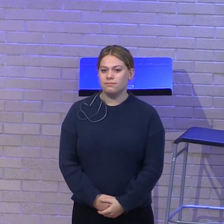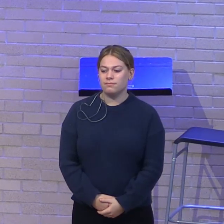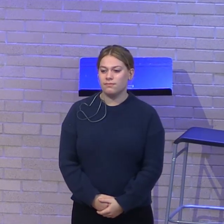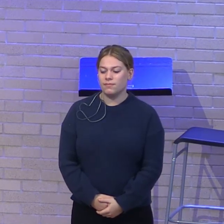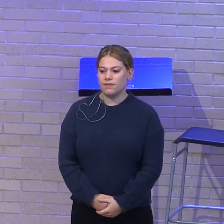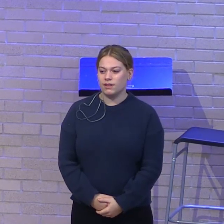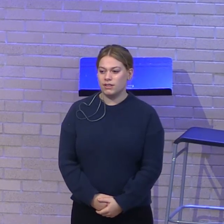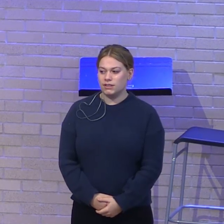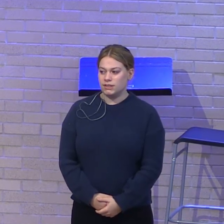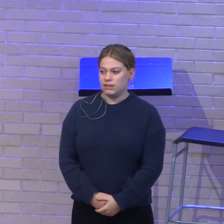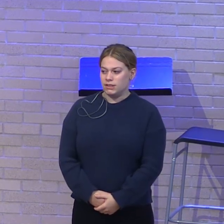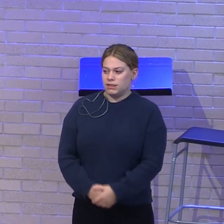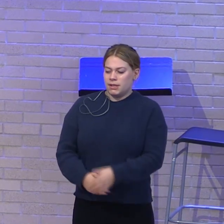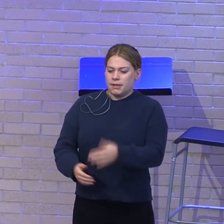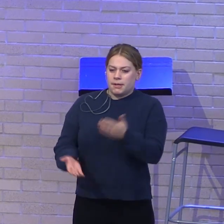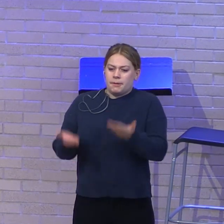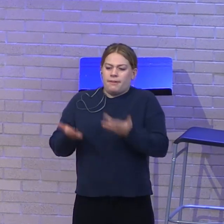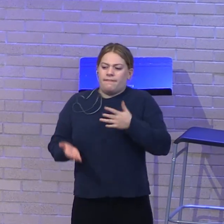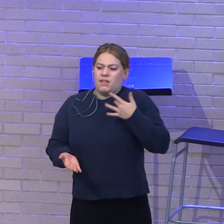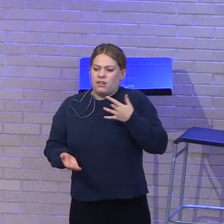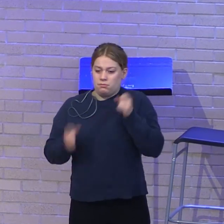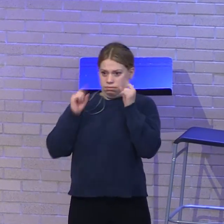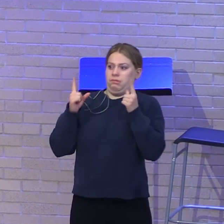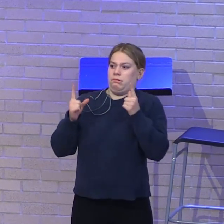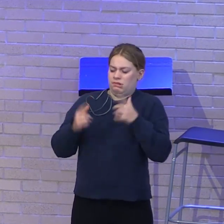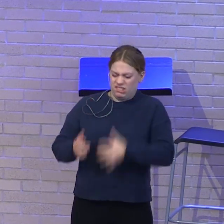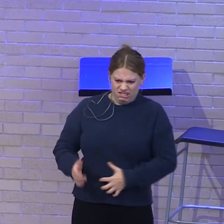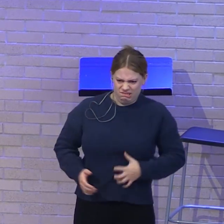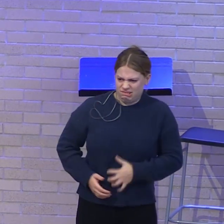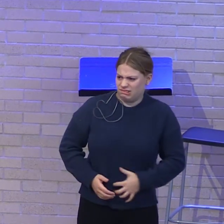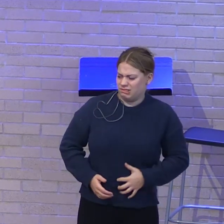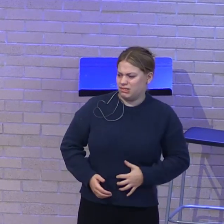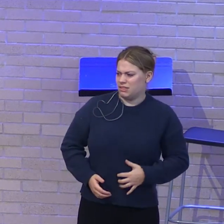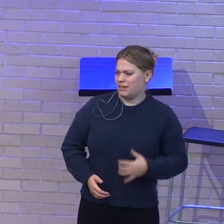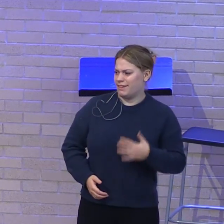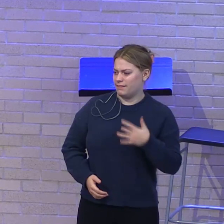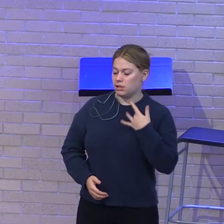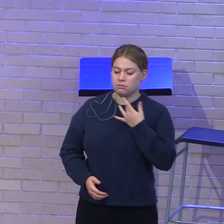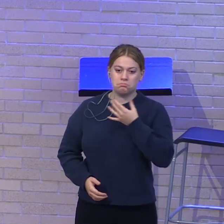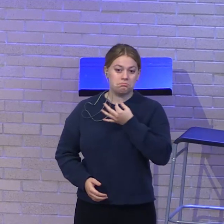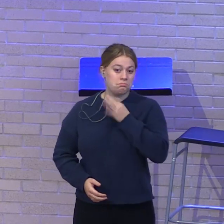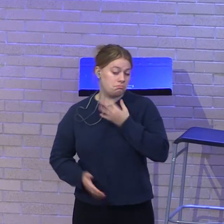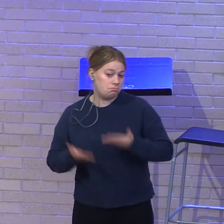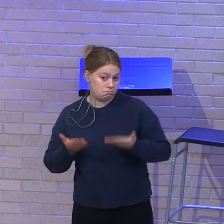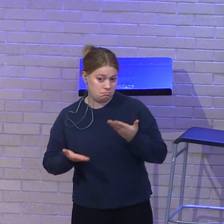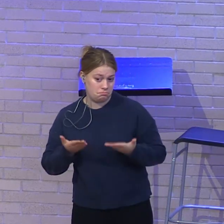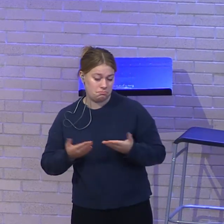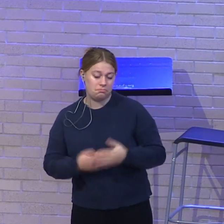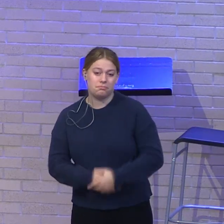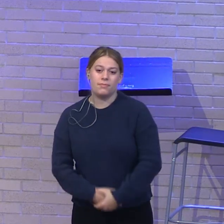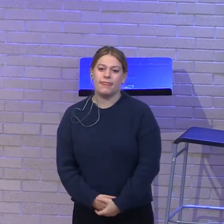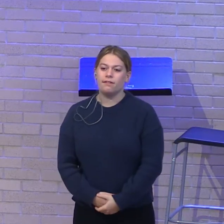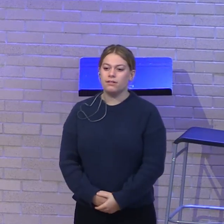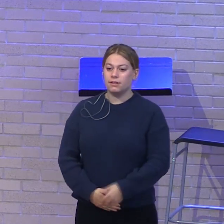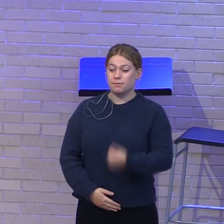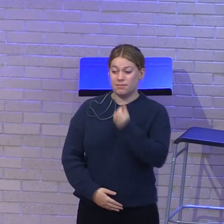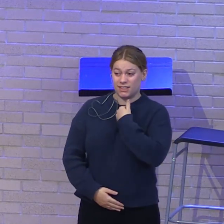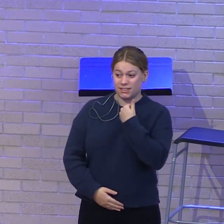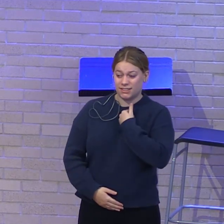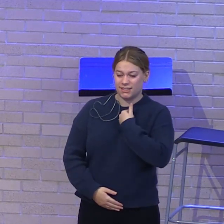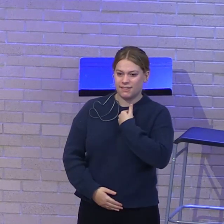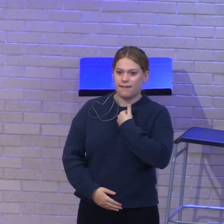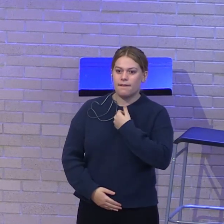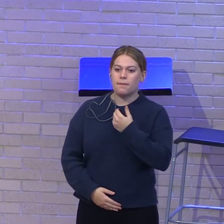So some of you might feel shocked or disgusted, or maybe you feel a little bit curious about this. But for me, these are some of my